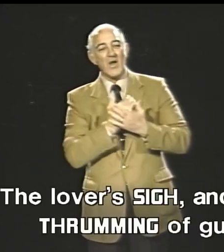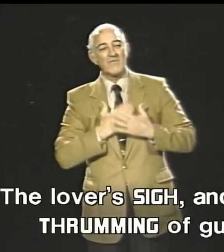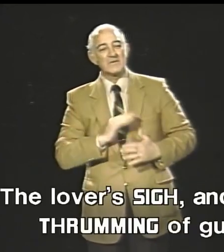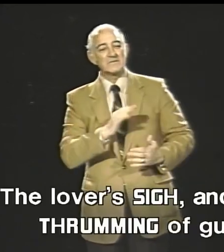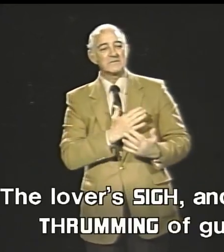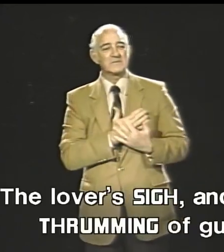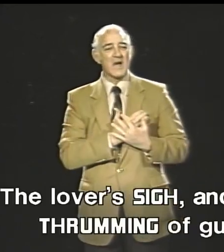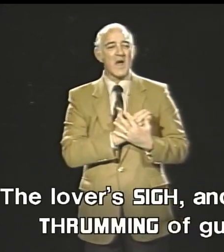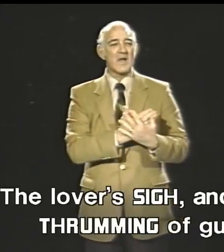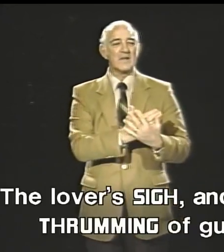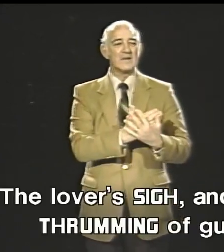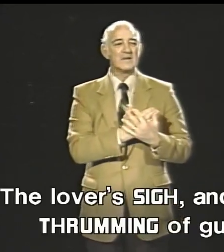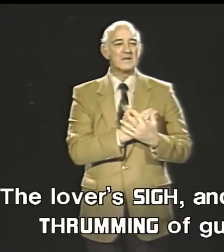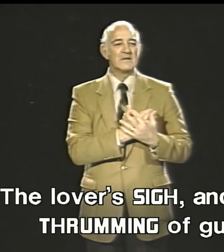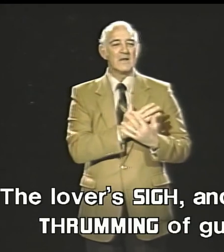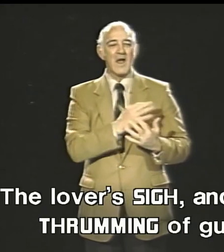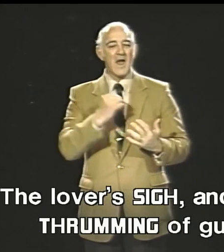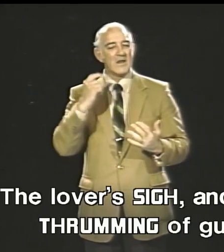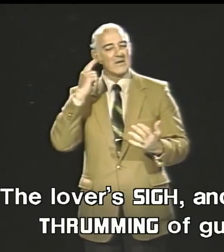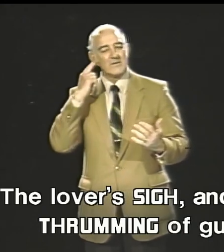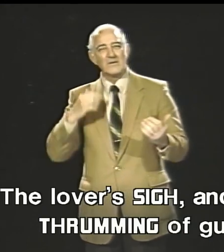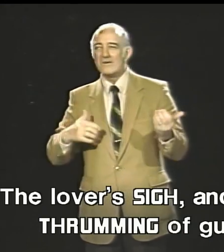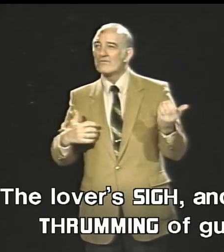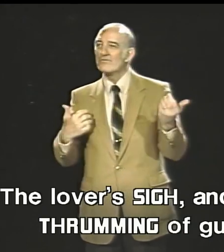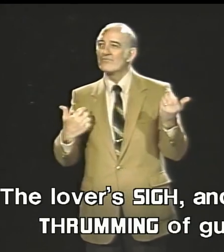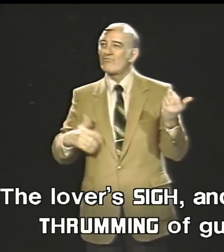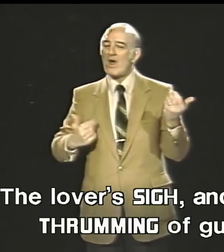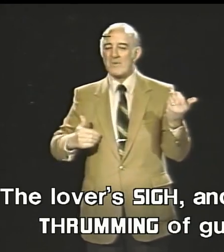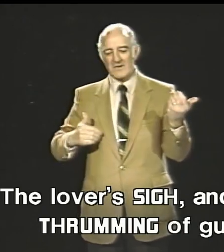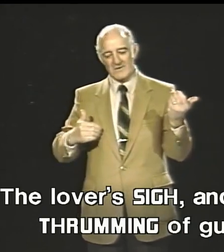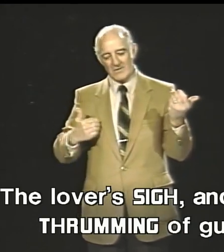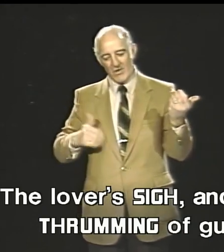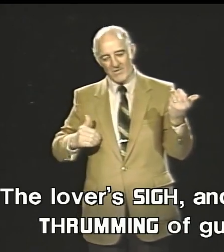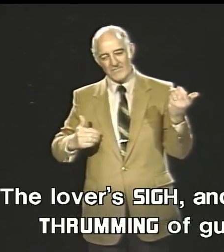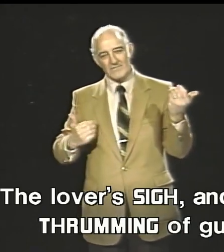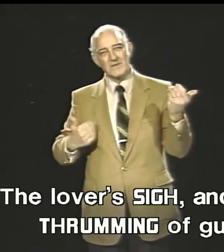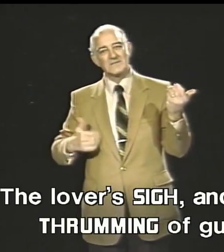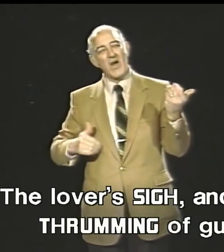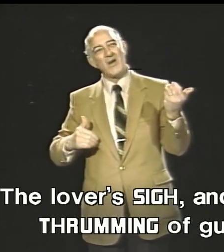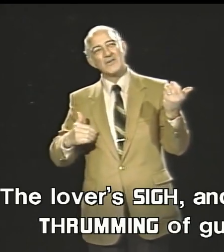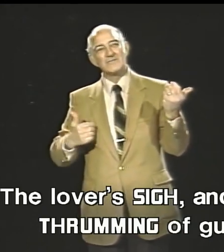the lover's sigh and thrumming of guitar.